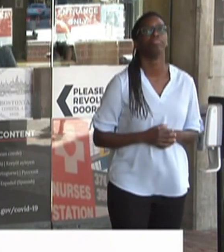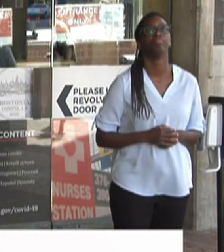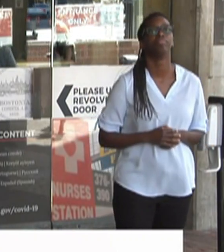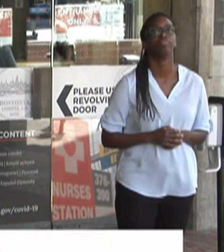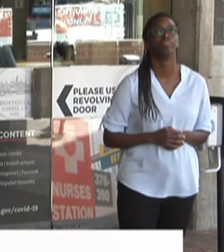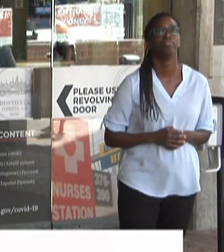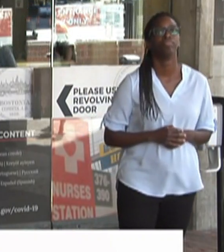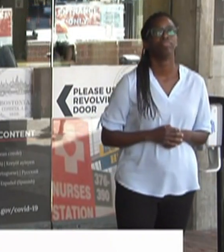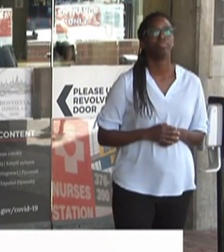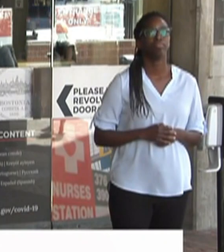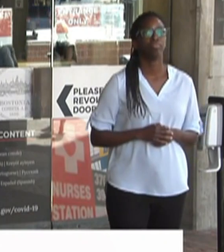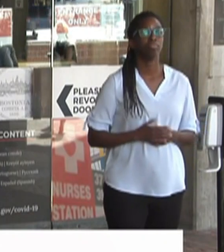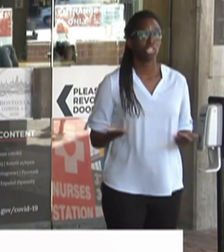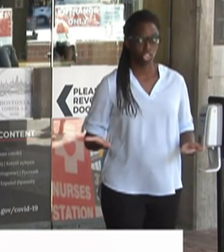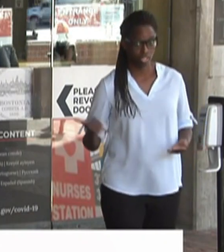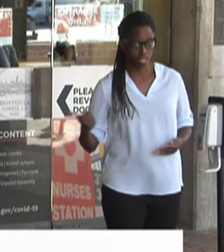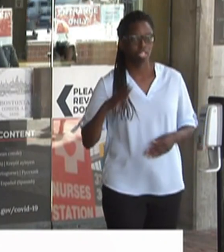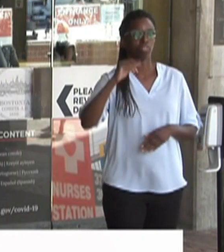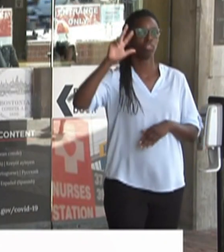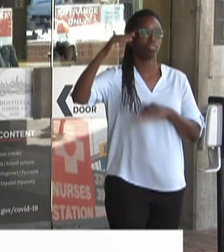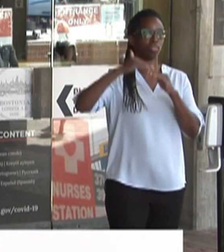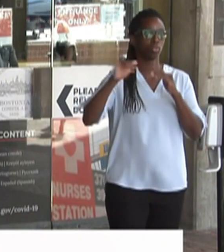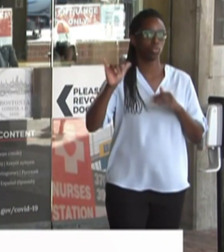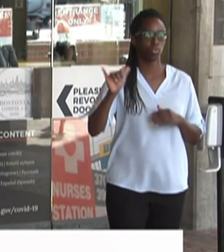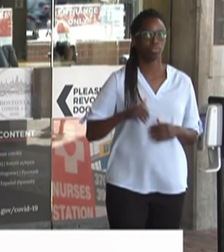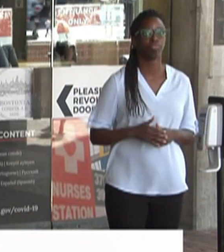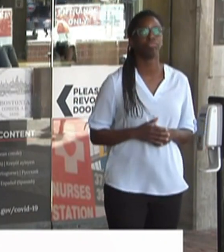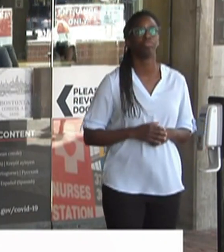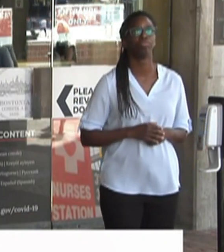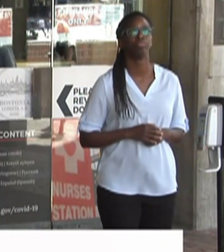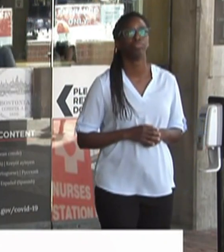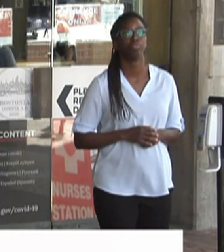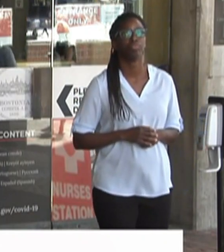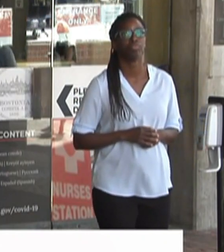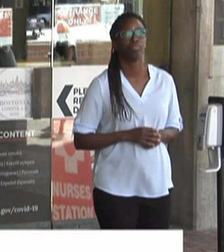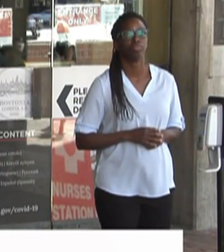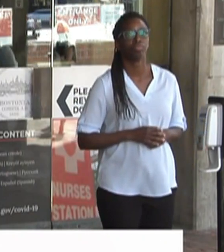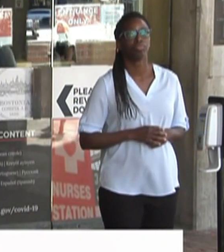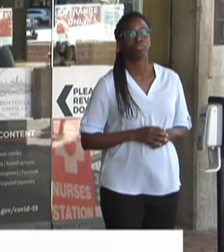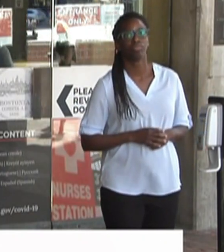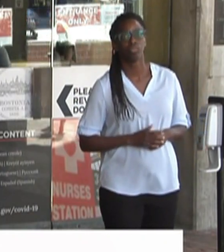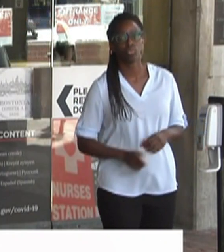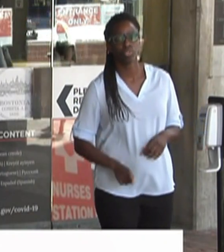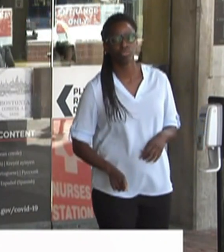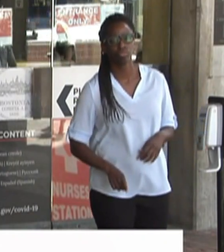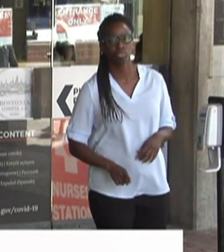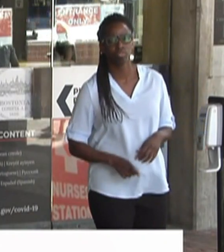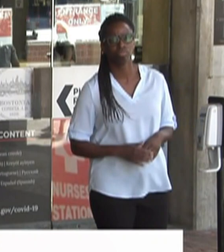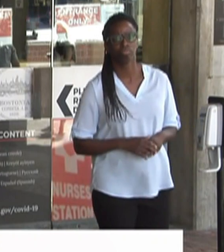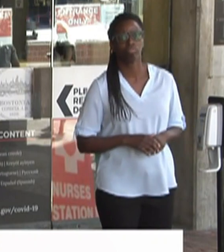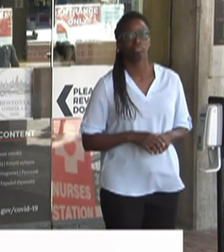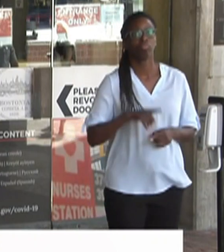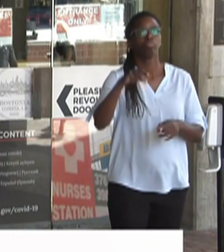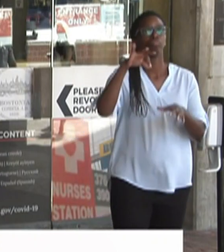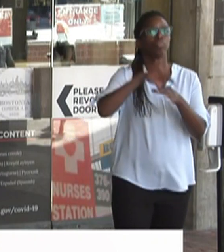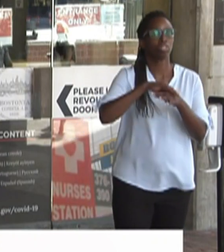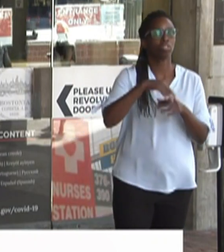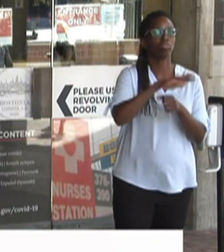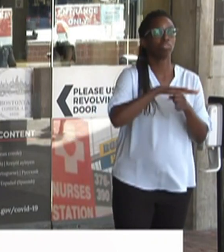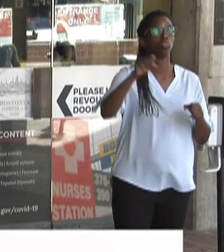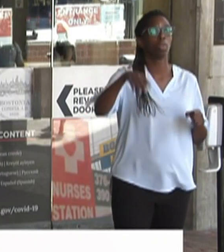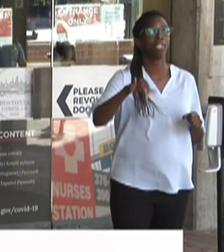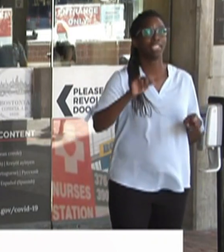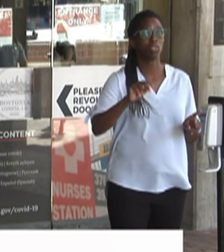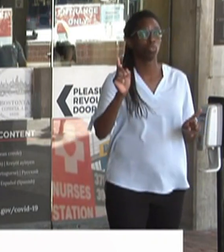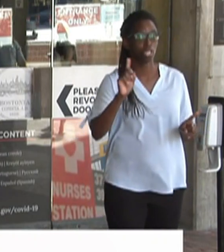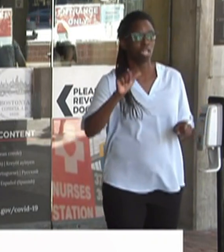Congress Street until 5 p.m. Tomorrow, from 9 a.m. to 5 p.m., you can do that, and then on Friday, 9